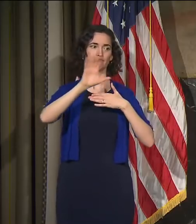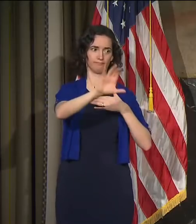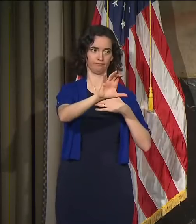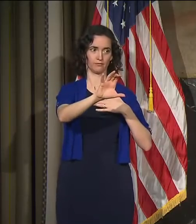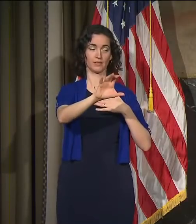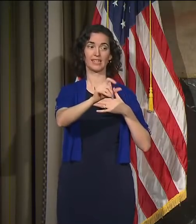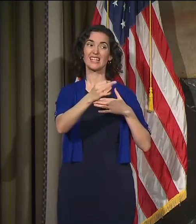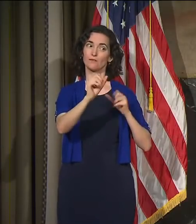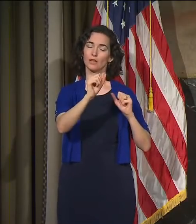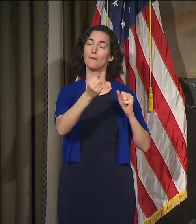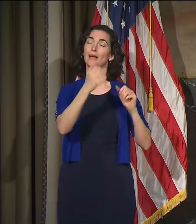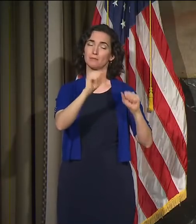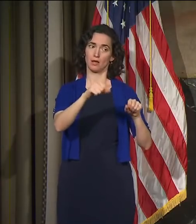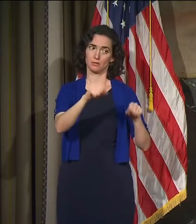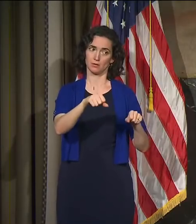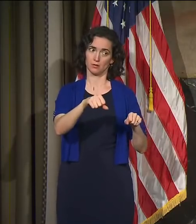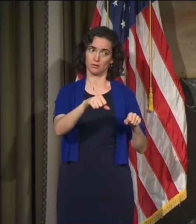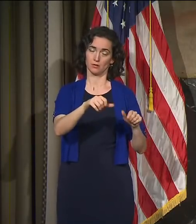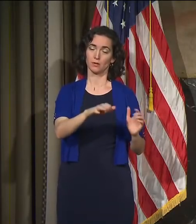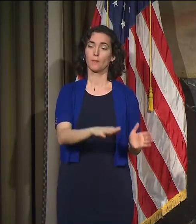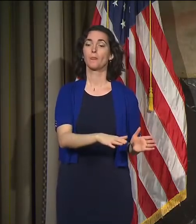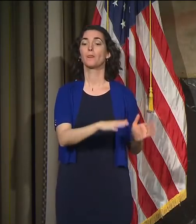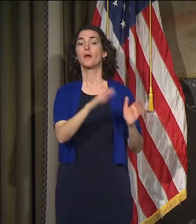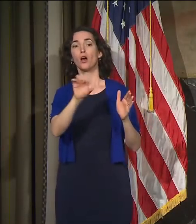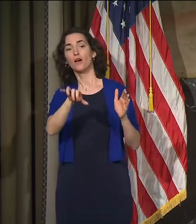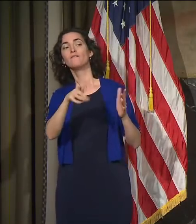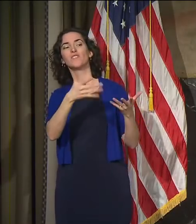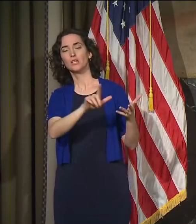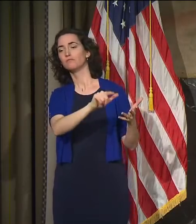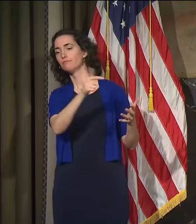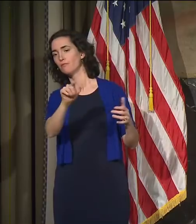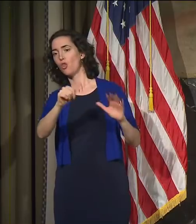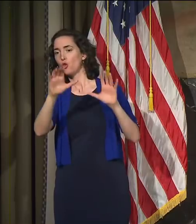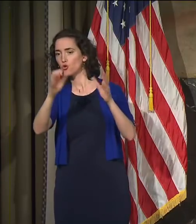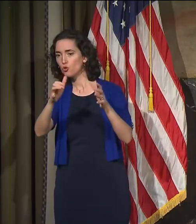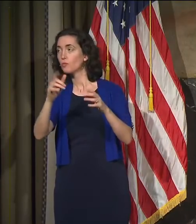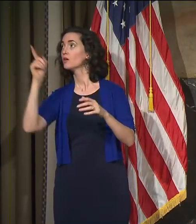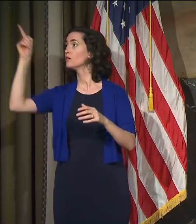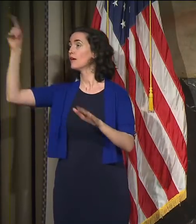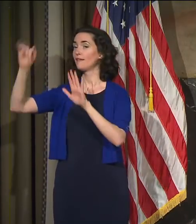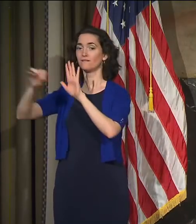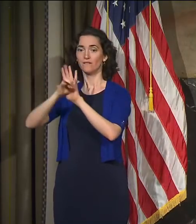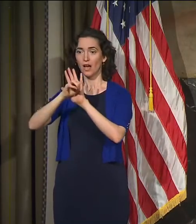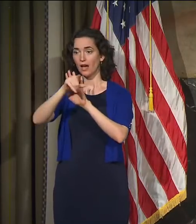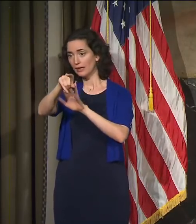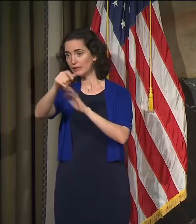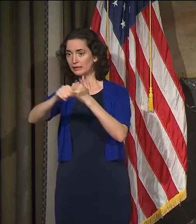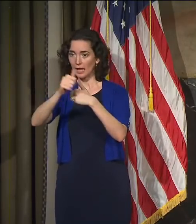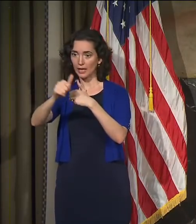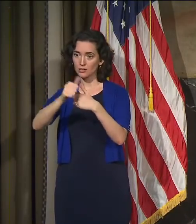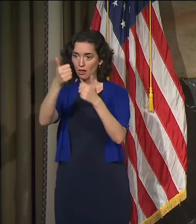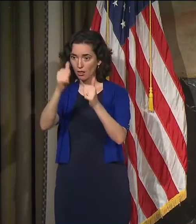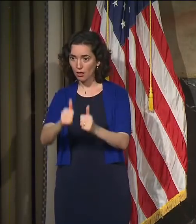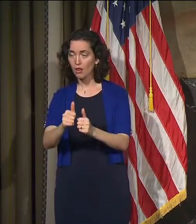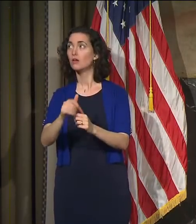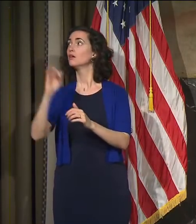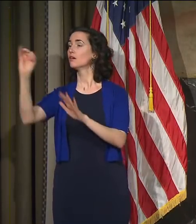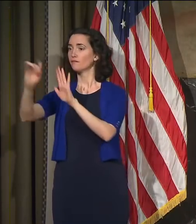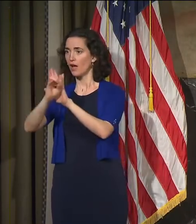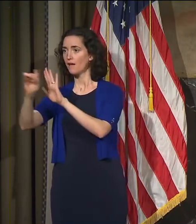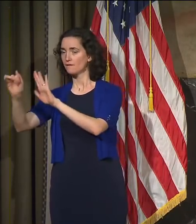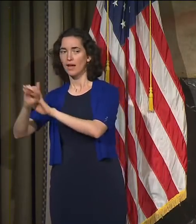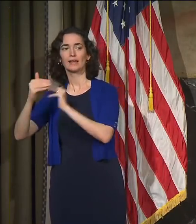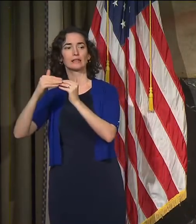as best we can, and then we will work with the other groups that have been identified and that will continue to be